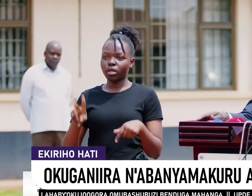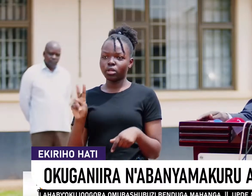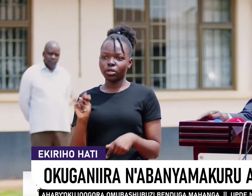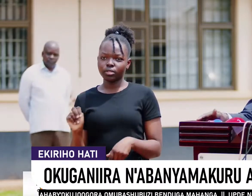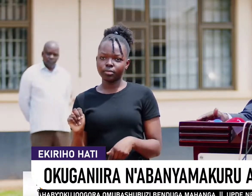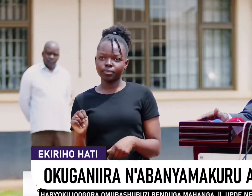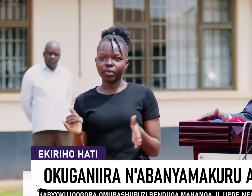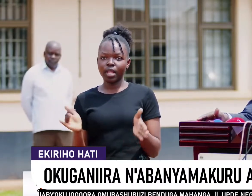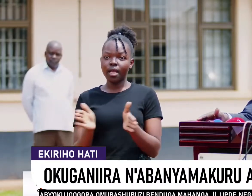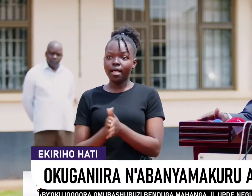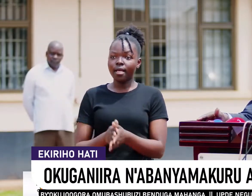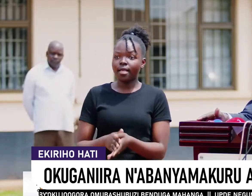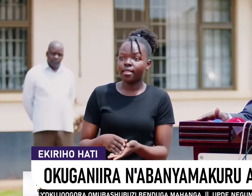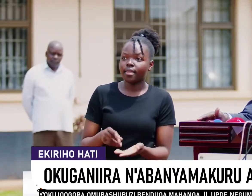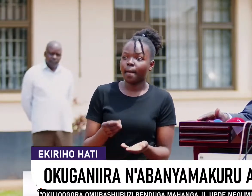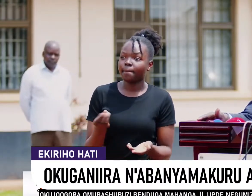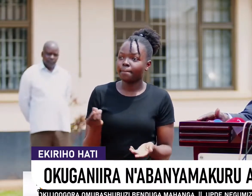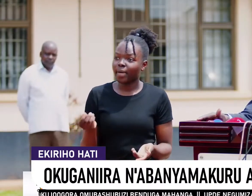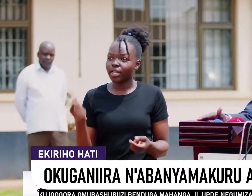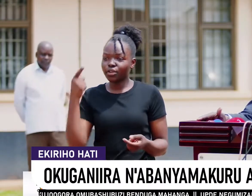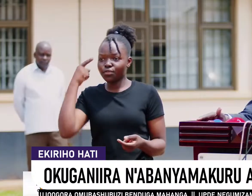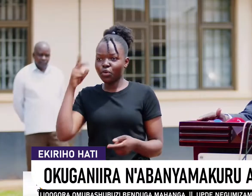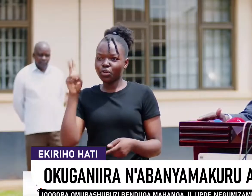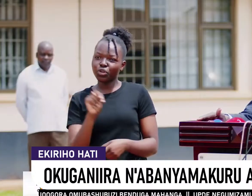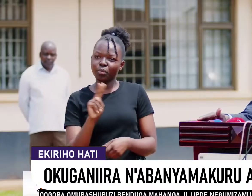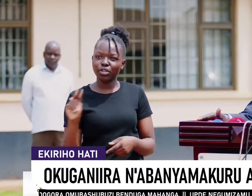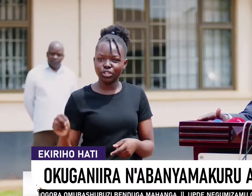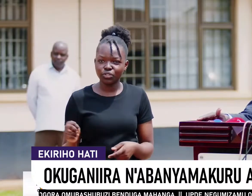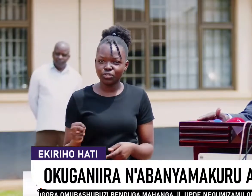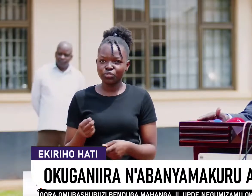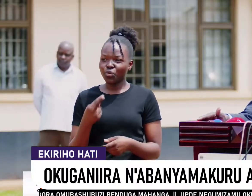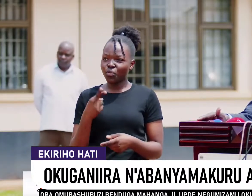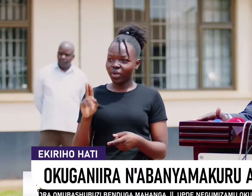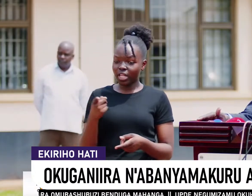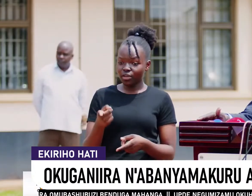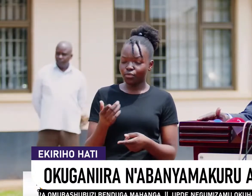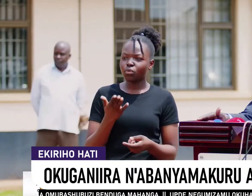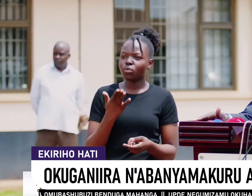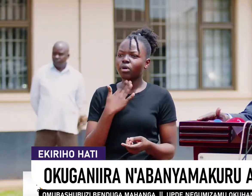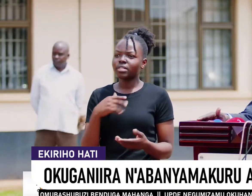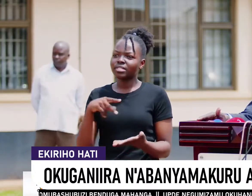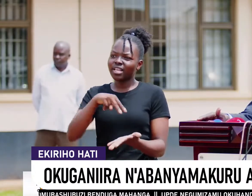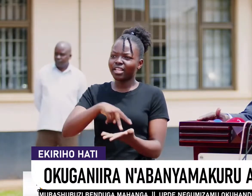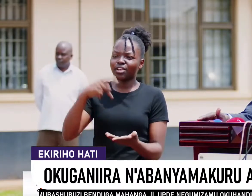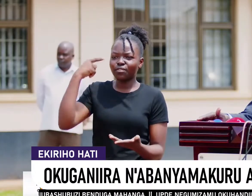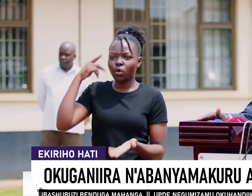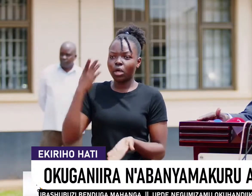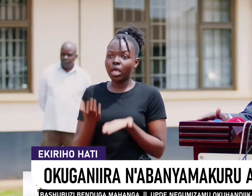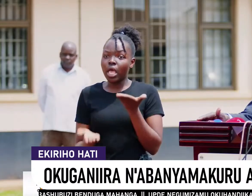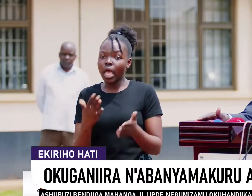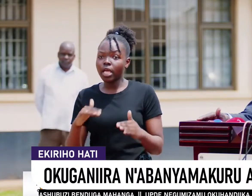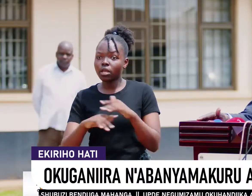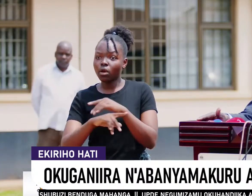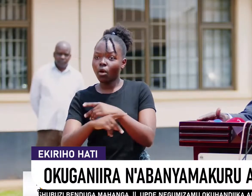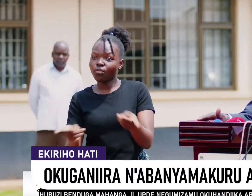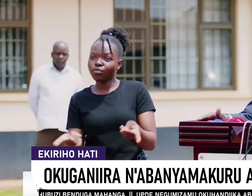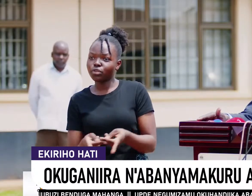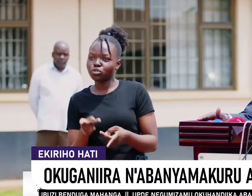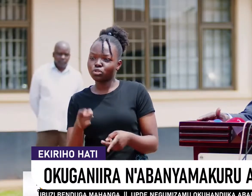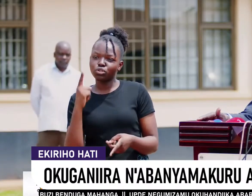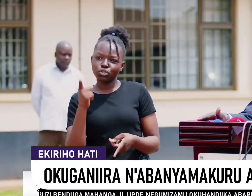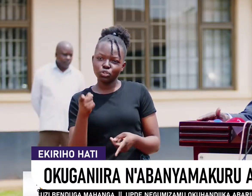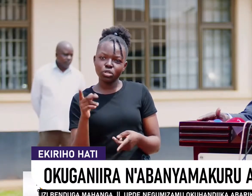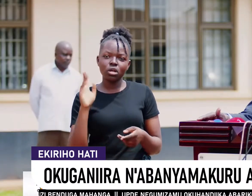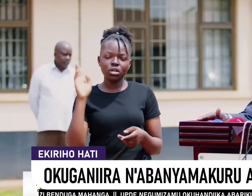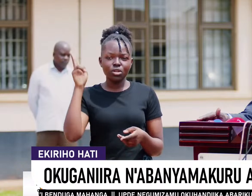amount for nominations, really, if you are vying for any elective office, you should know the criteria,